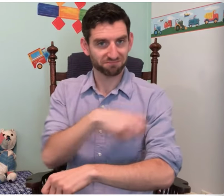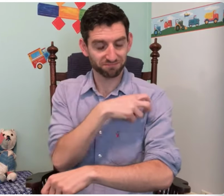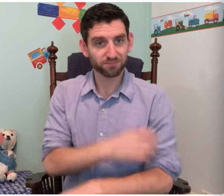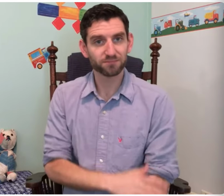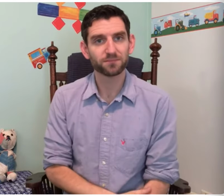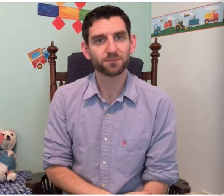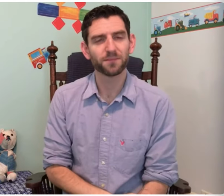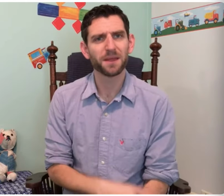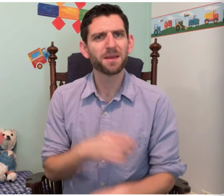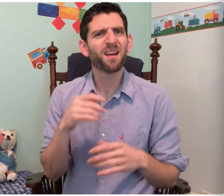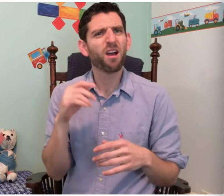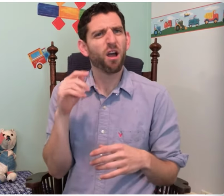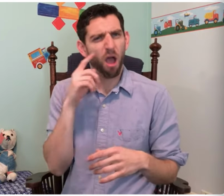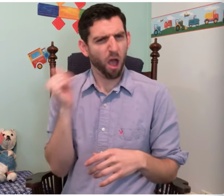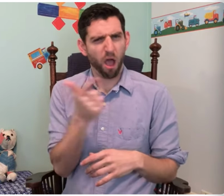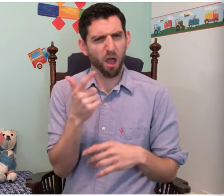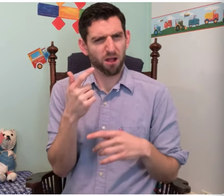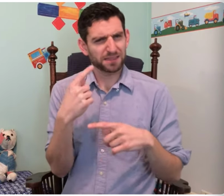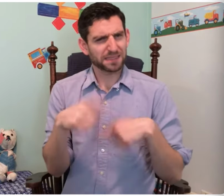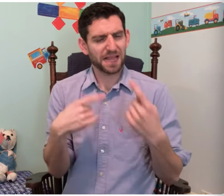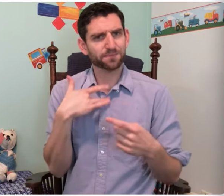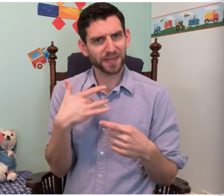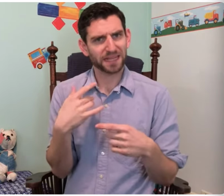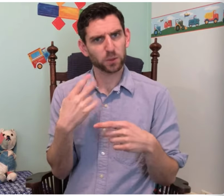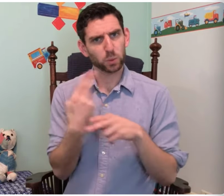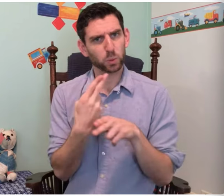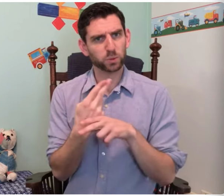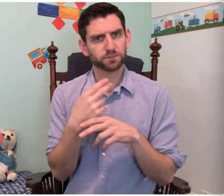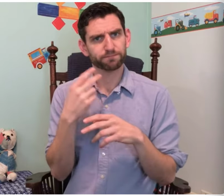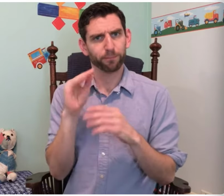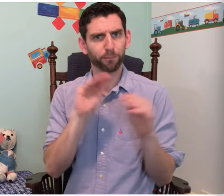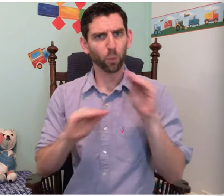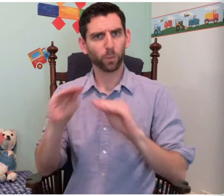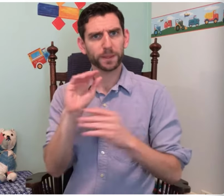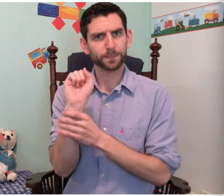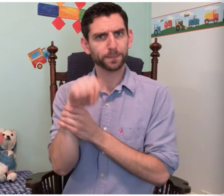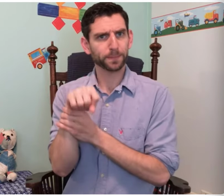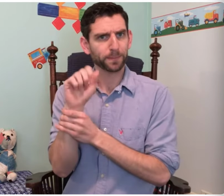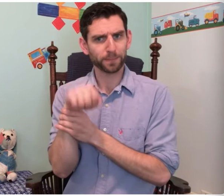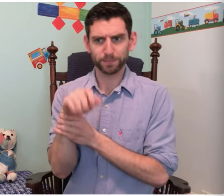is proximalization, which talks about the joints.